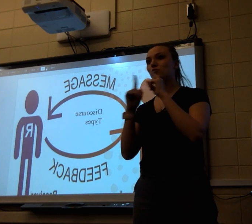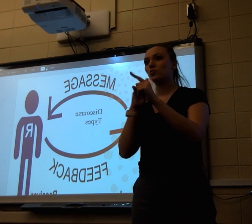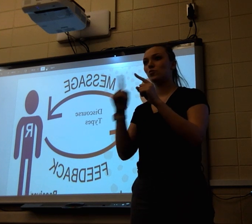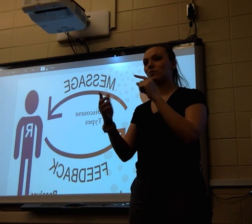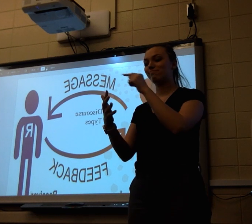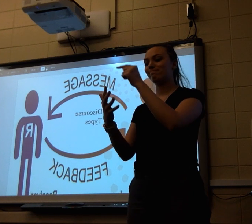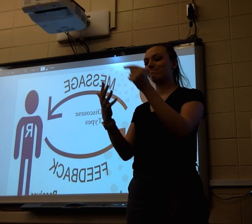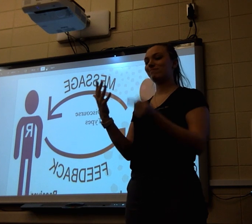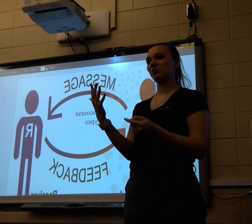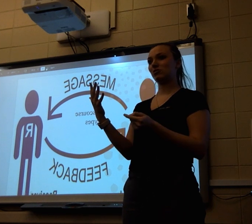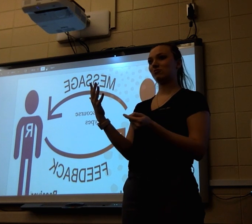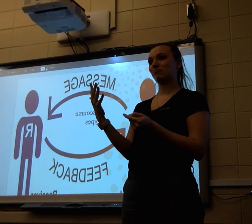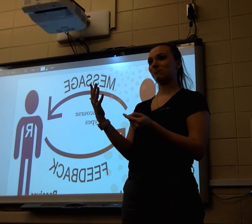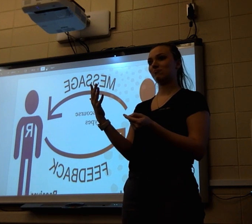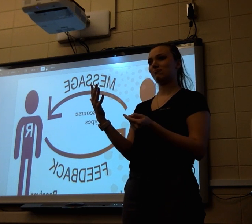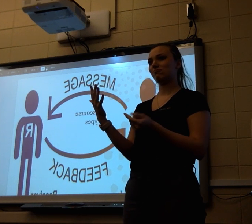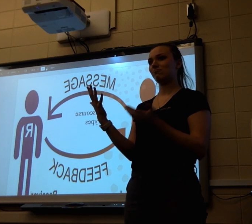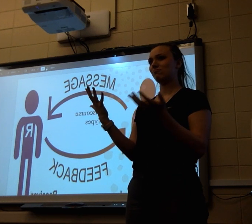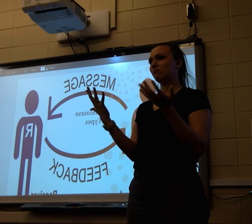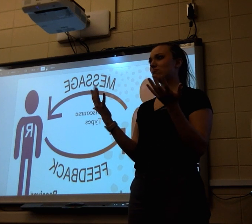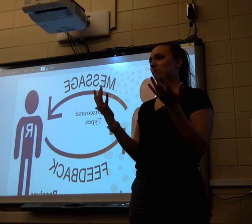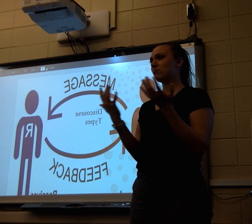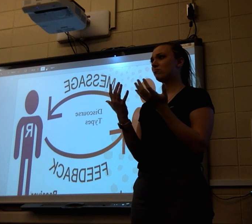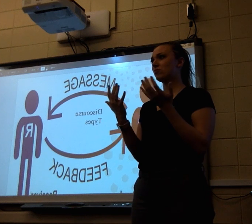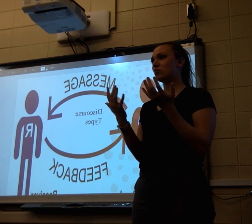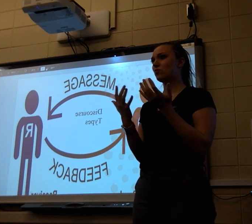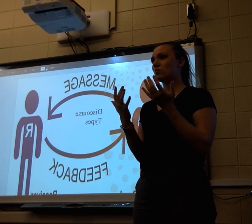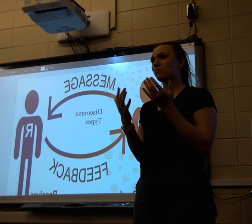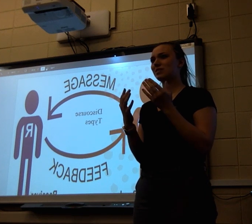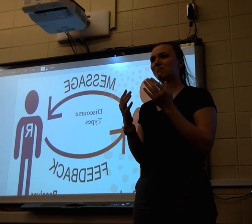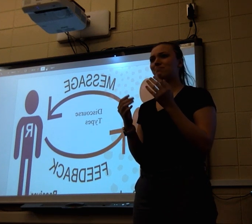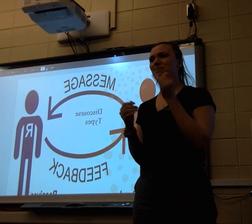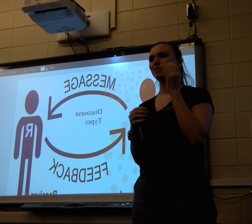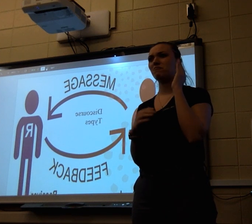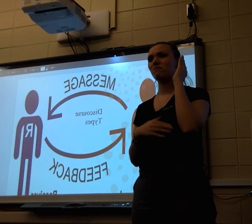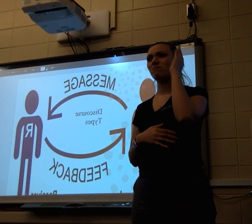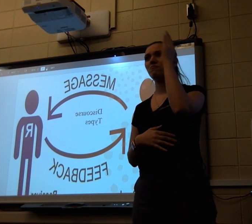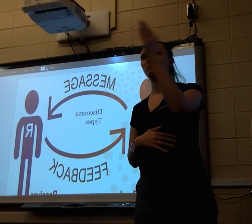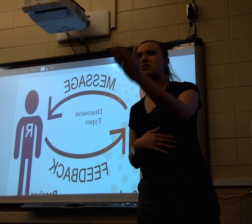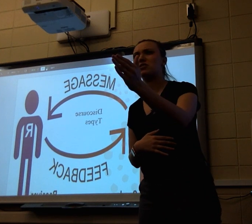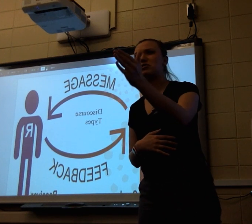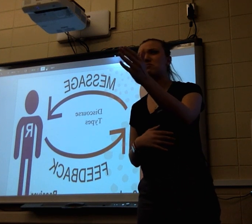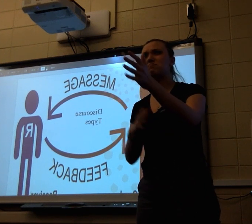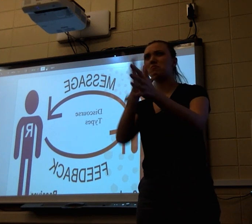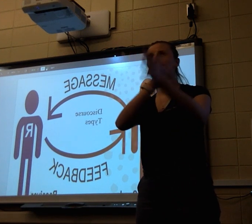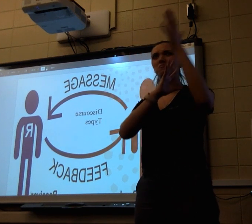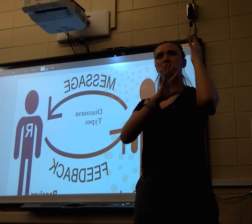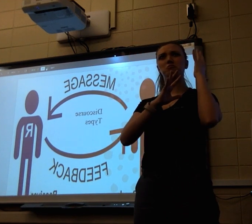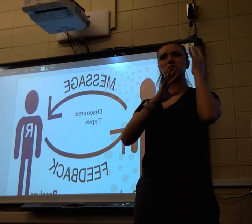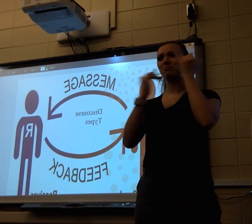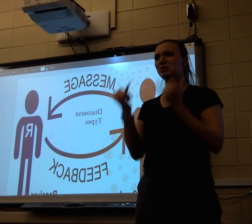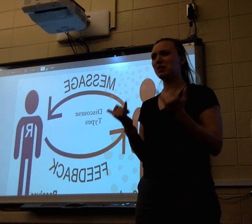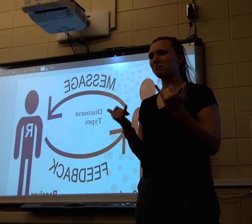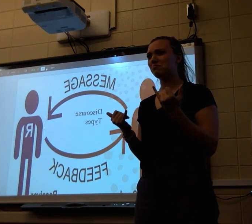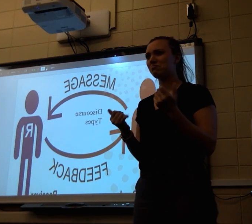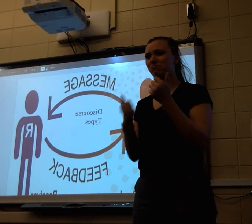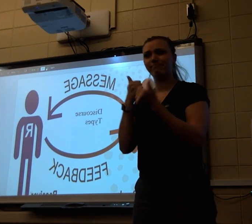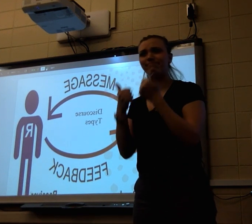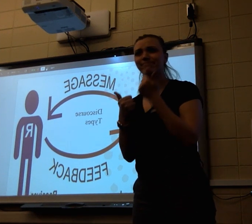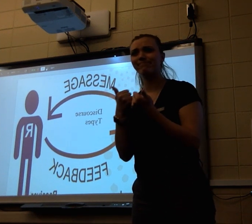What tense are narratives often in? So you said present tense. No, I think